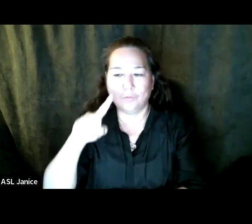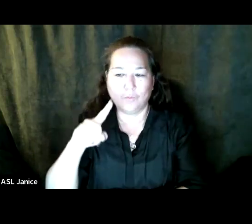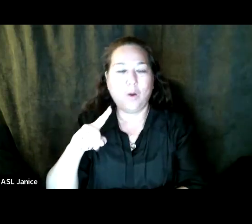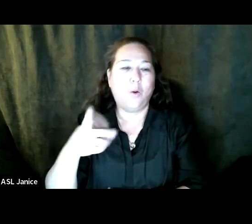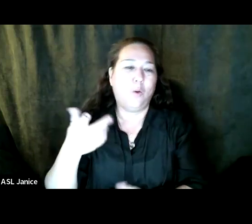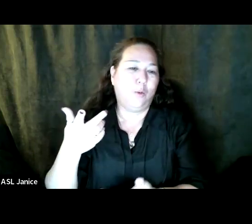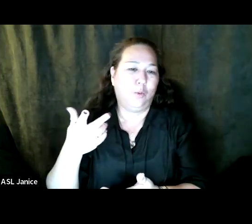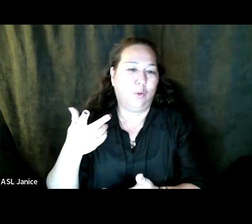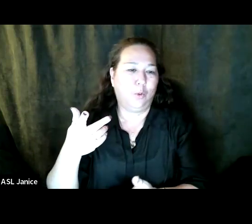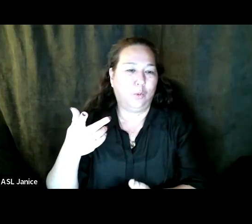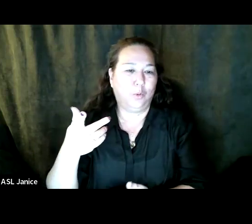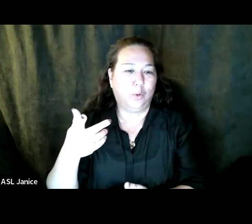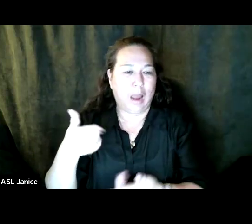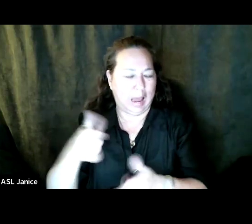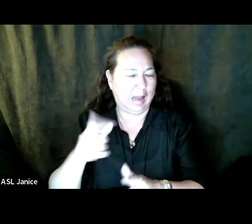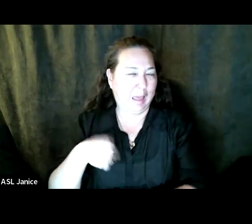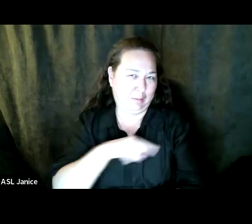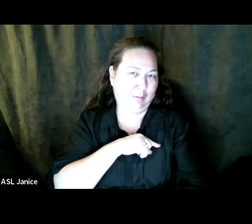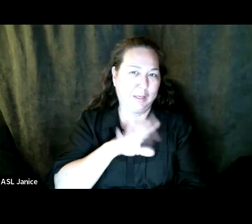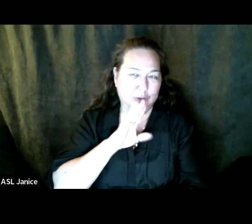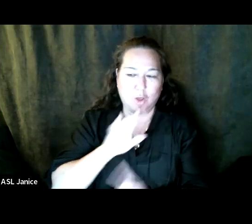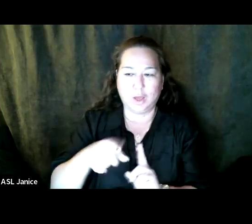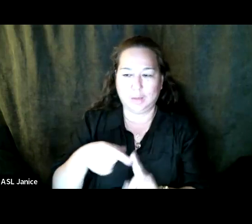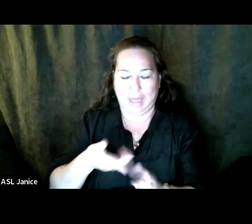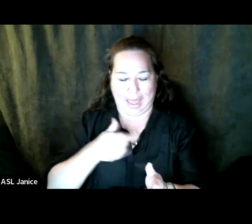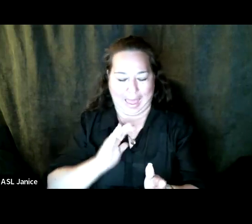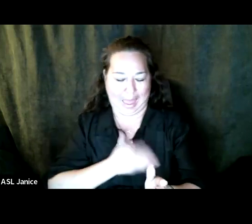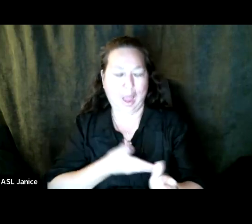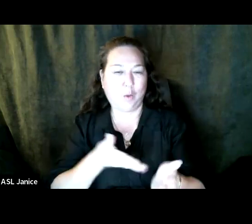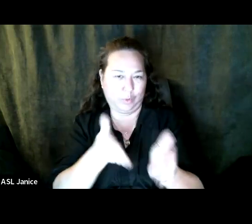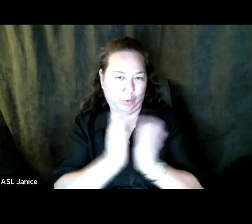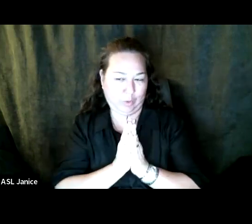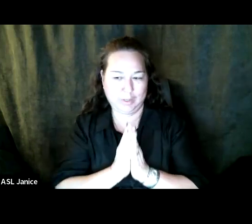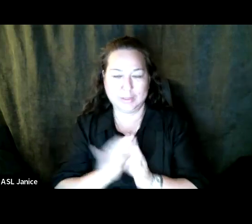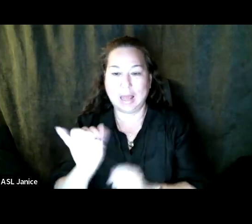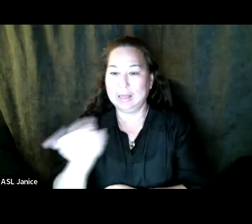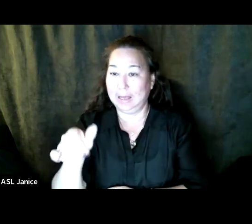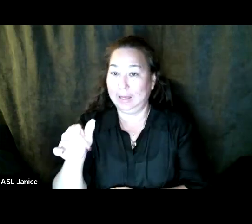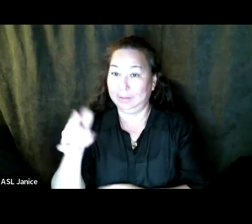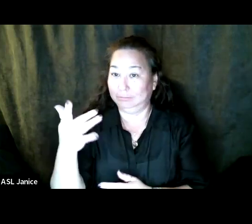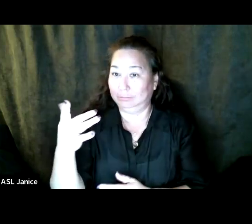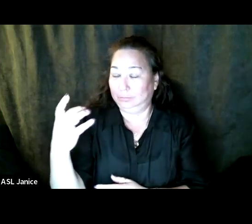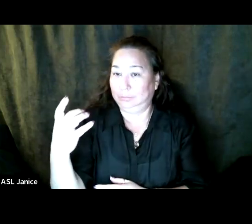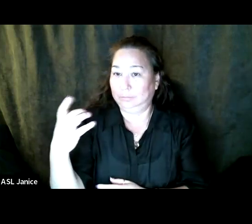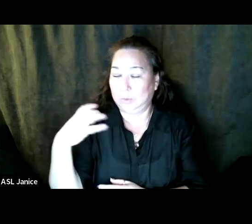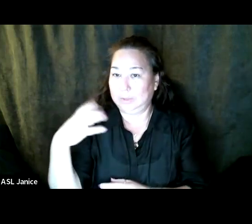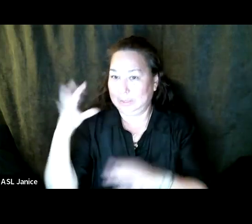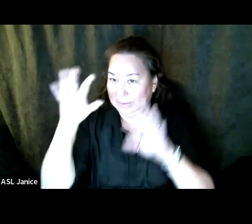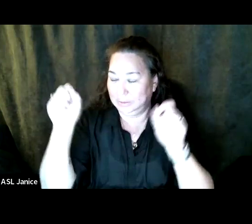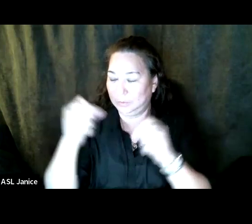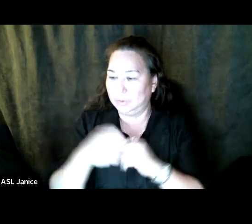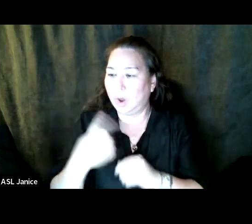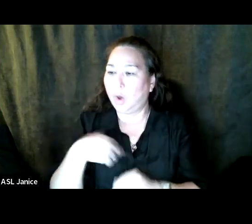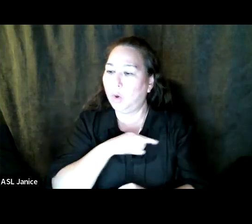As you have indicated, Mary Skipper had mentioned that we are a recipient of $38